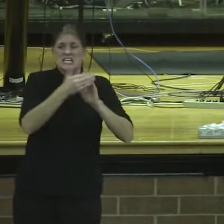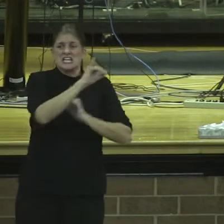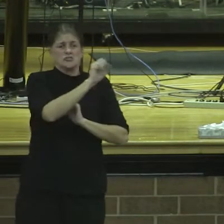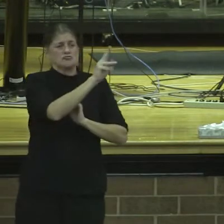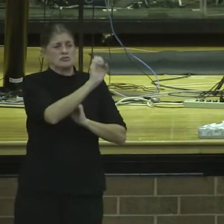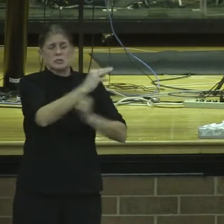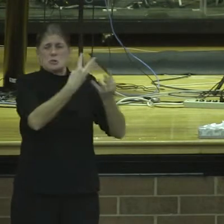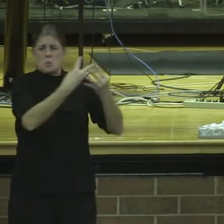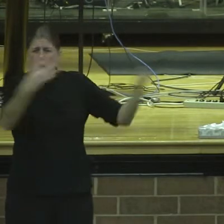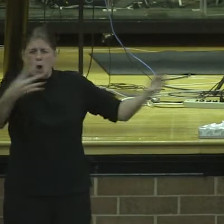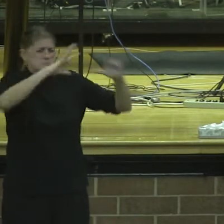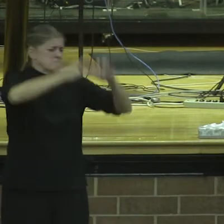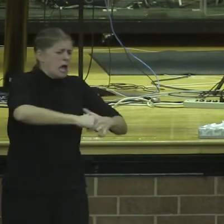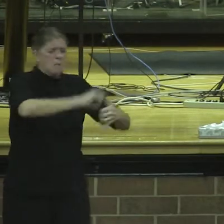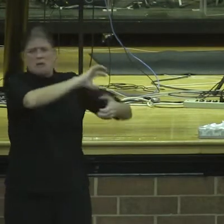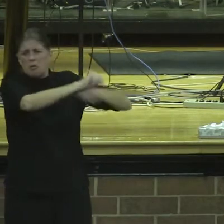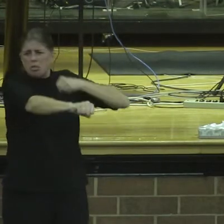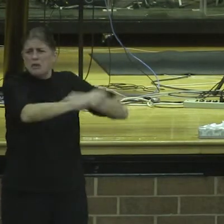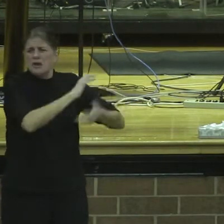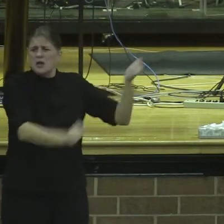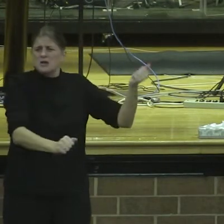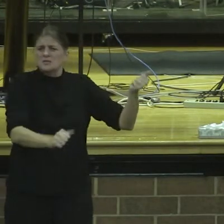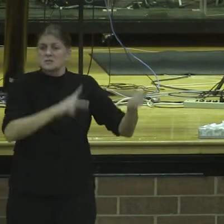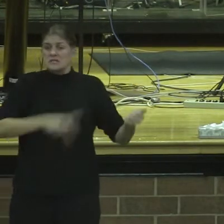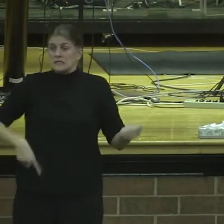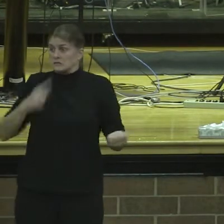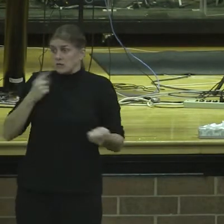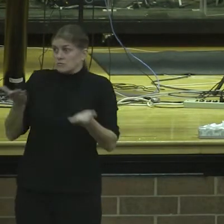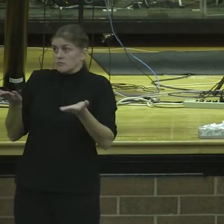and what he needs to do. So the king said to me, what do you request?